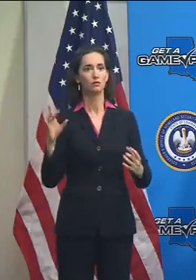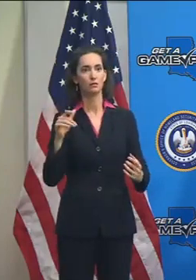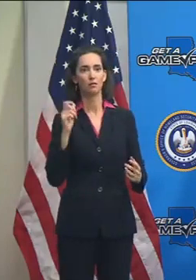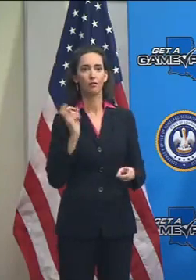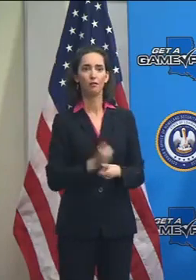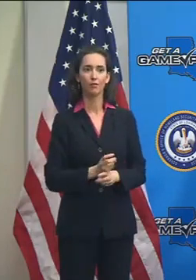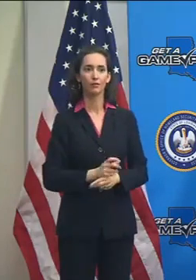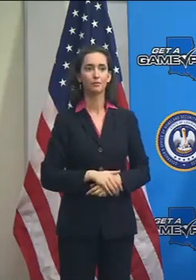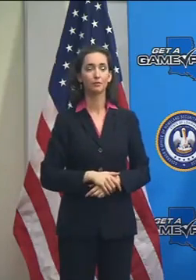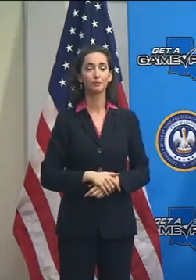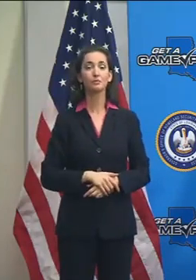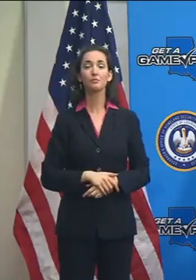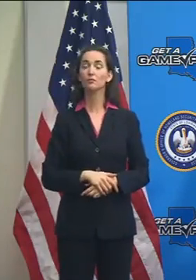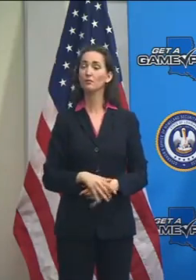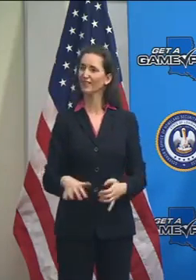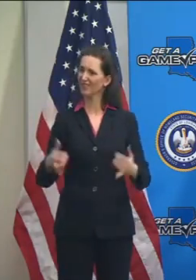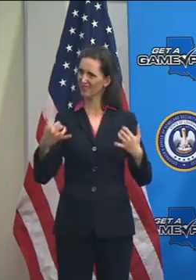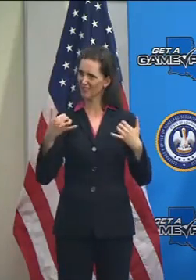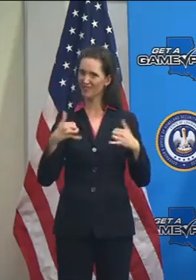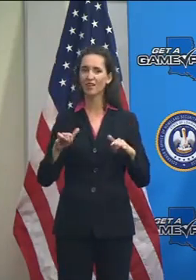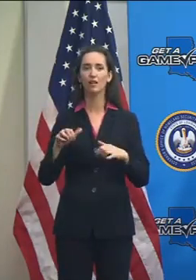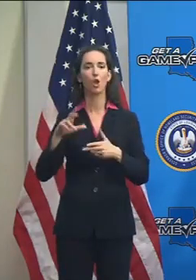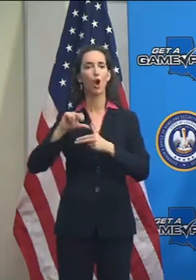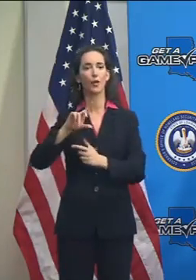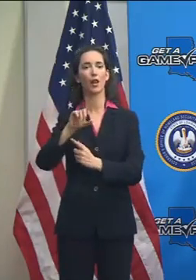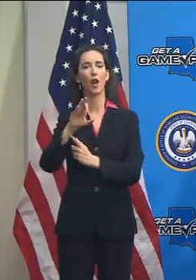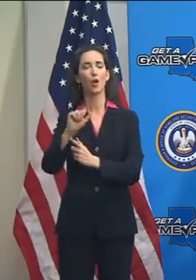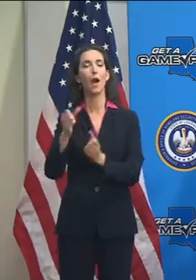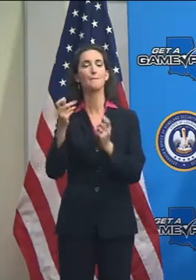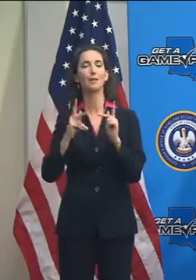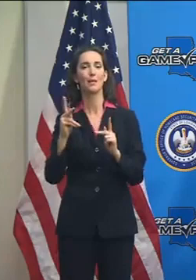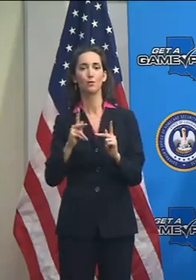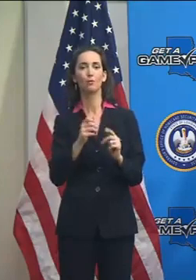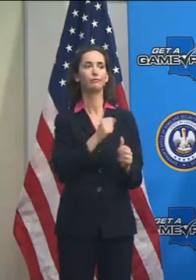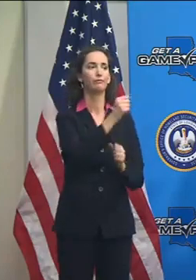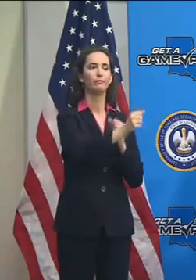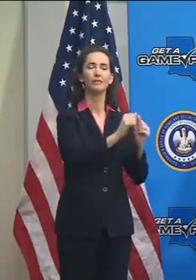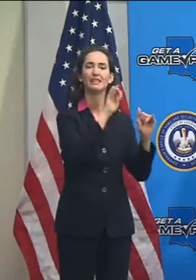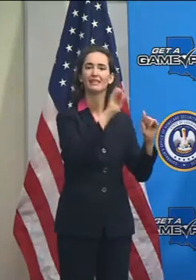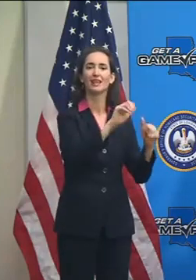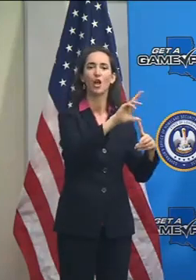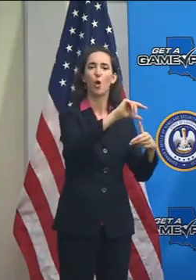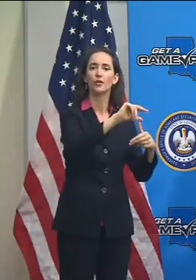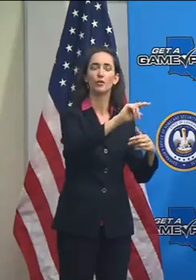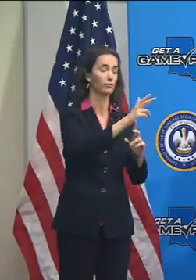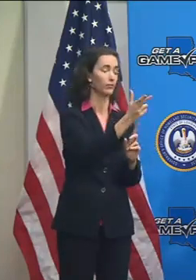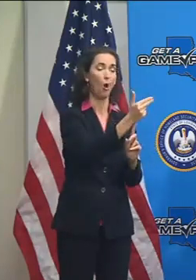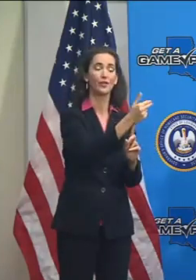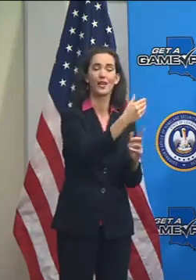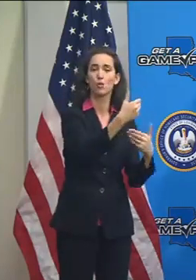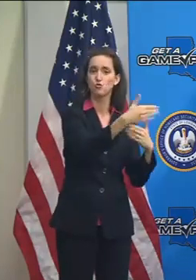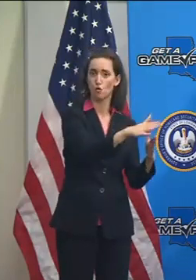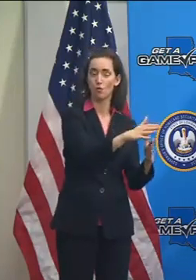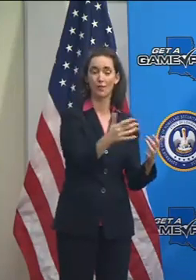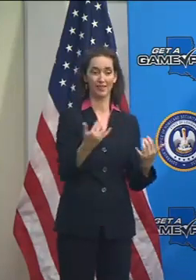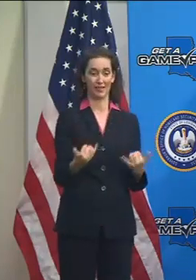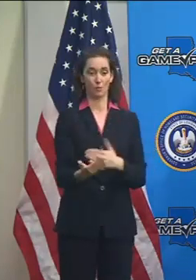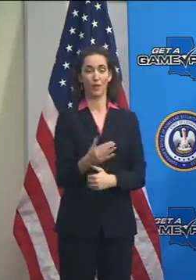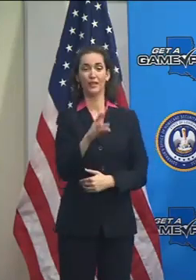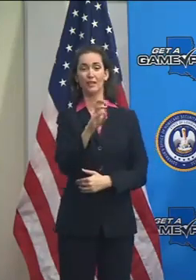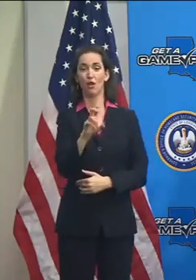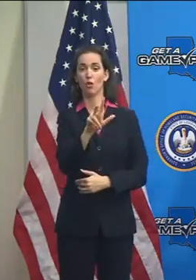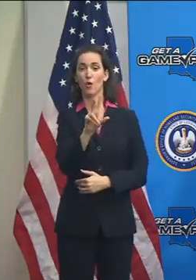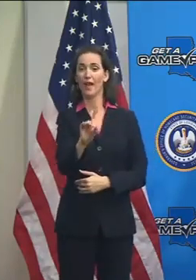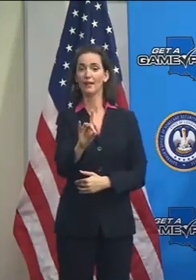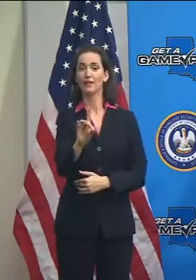We still have many people affected by Hurricane Laura who are sheltering in hotel rooms. As of this morning, 6,038 of them were